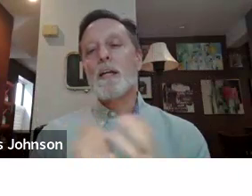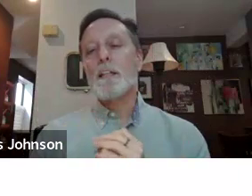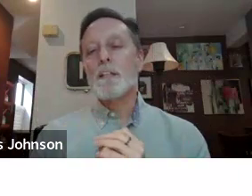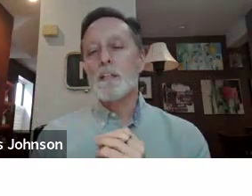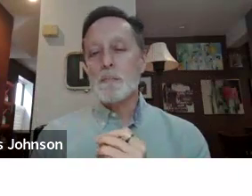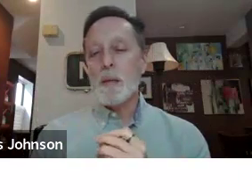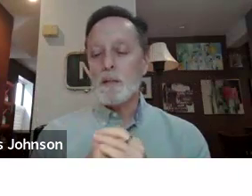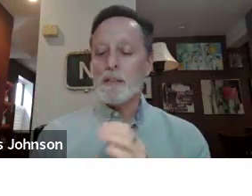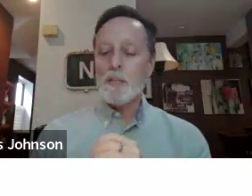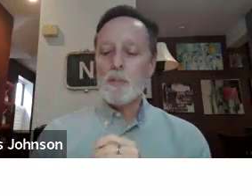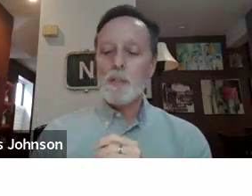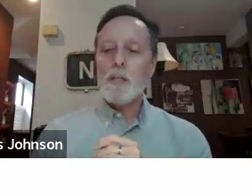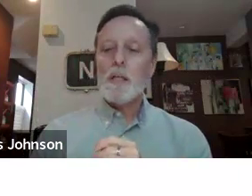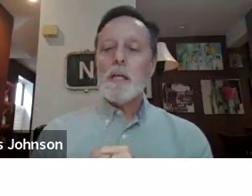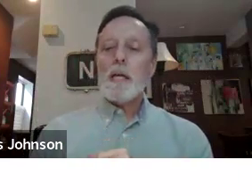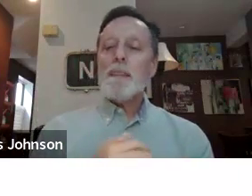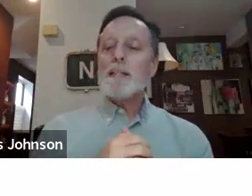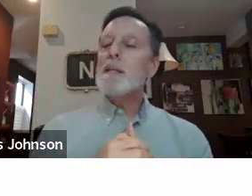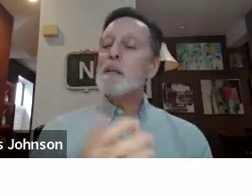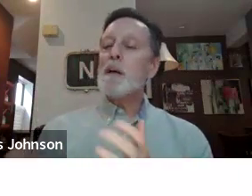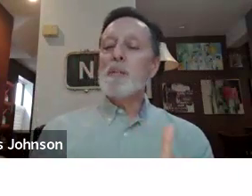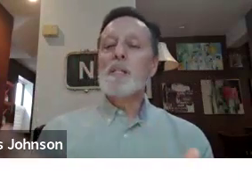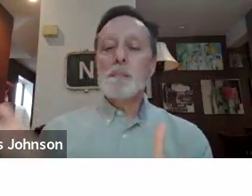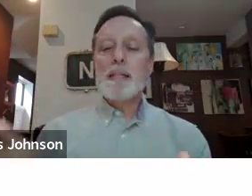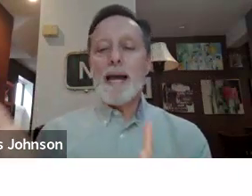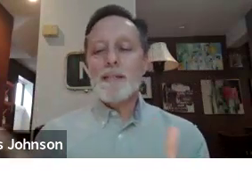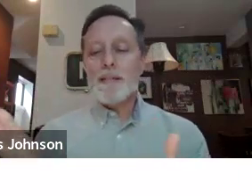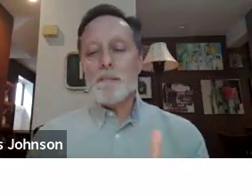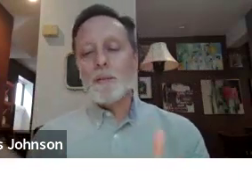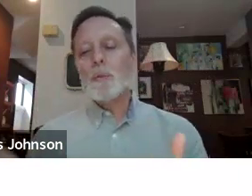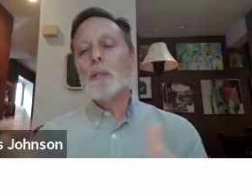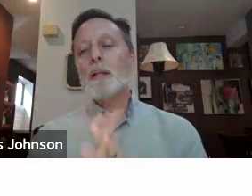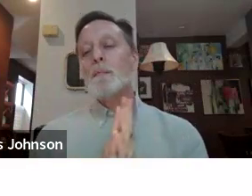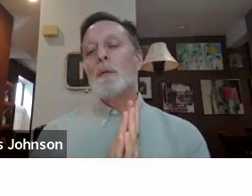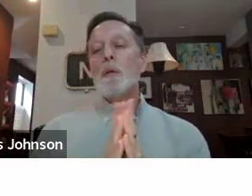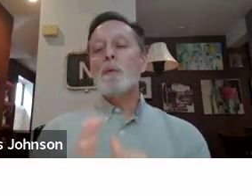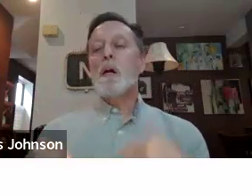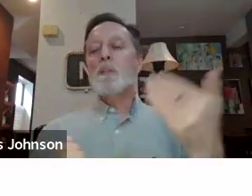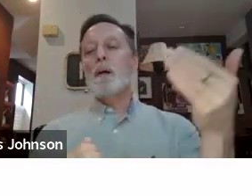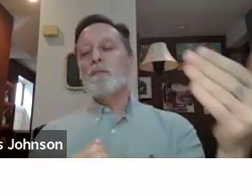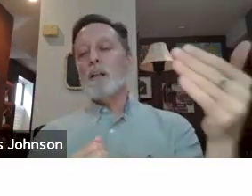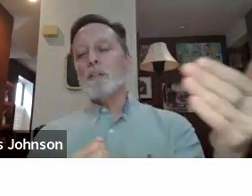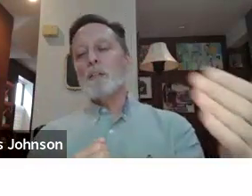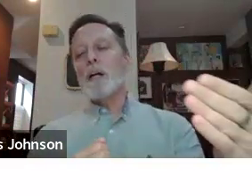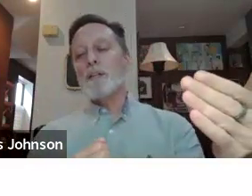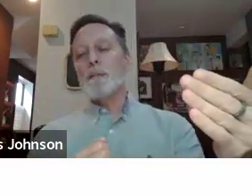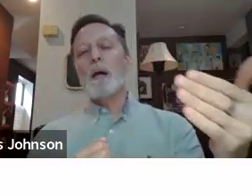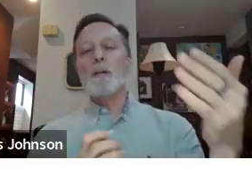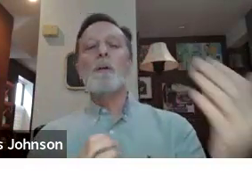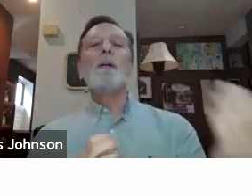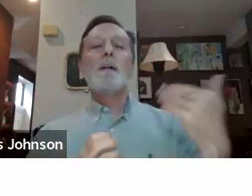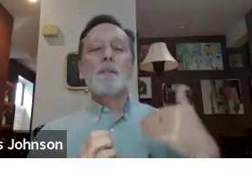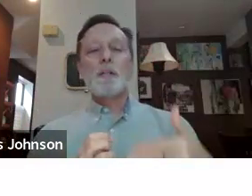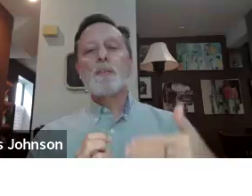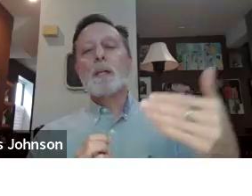art glass class cuts their hand and needs medical attention. That's going to be a participant accident medical claim. We talked about volunteer